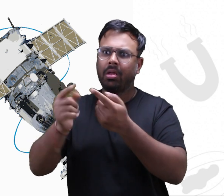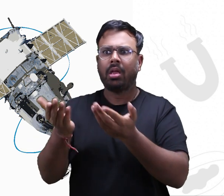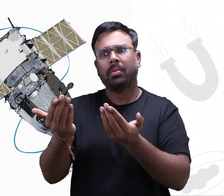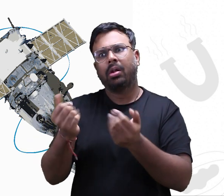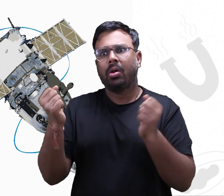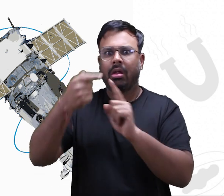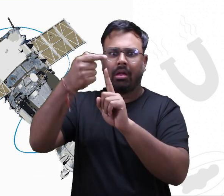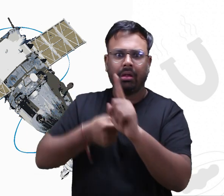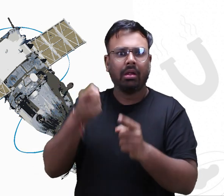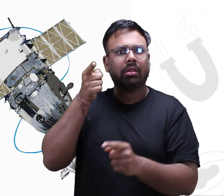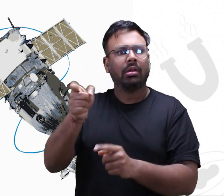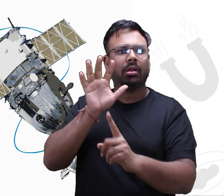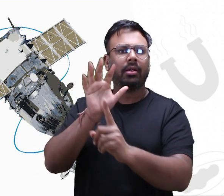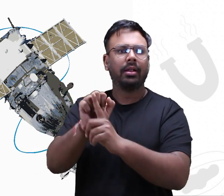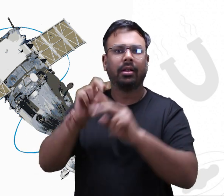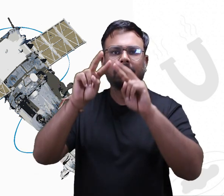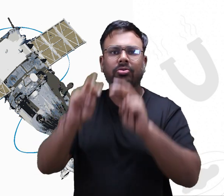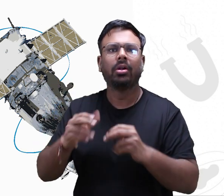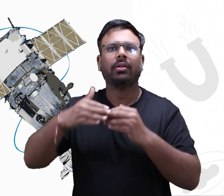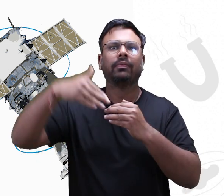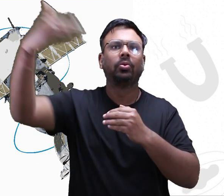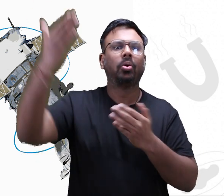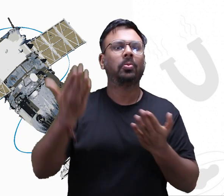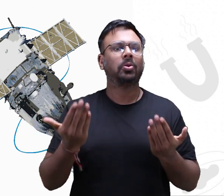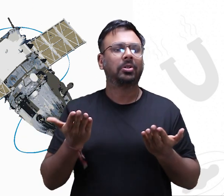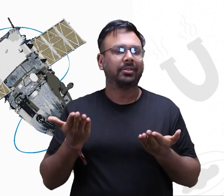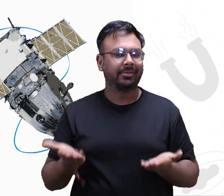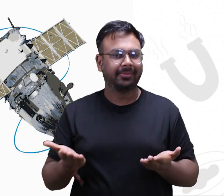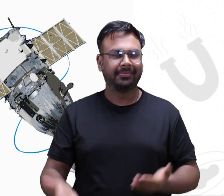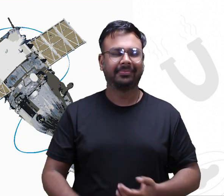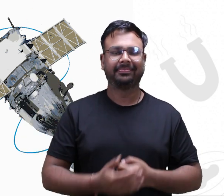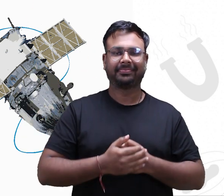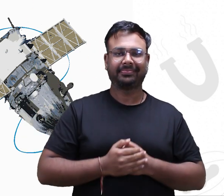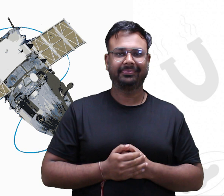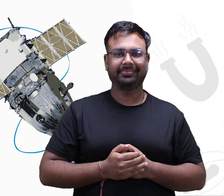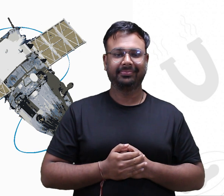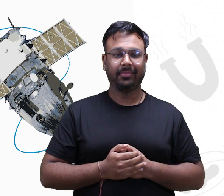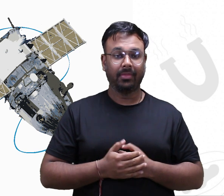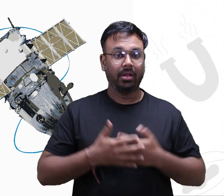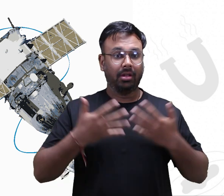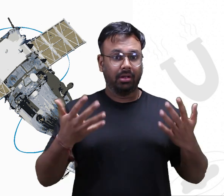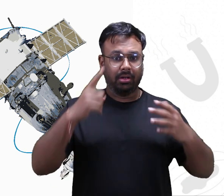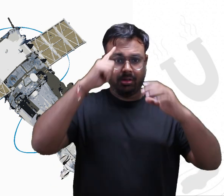and ocean data to predict and verify La Nina event.